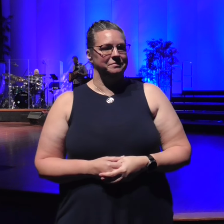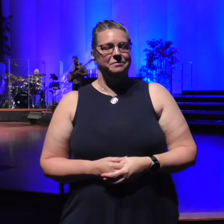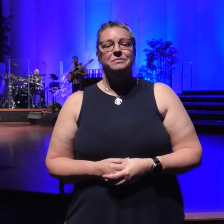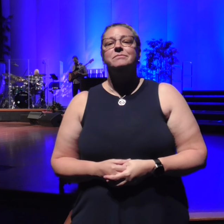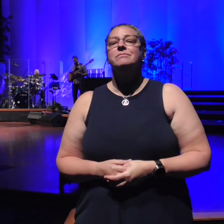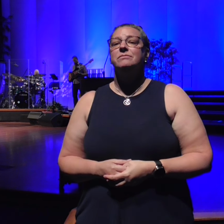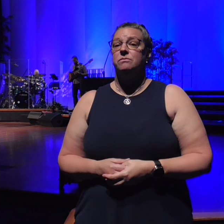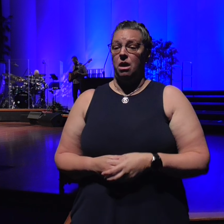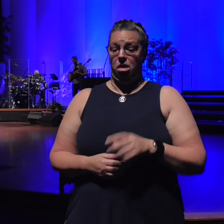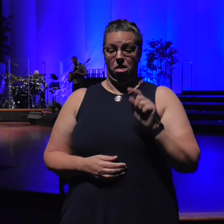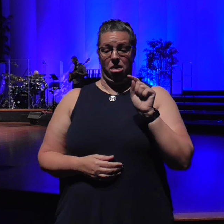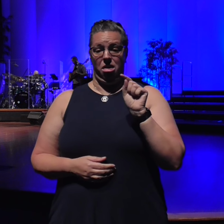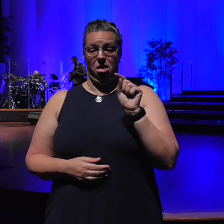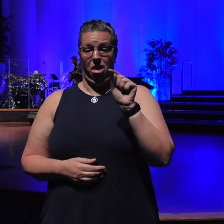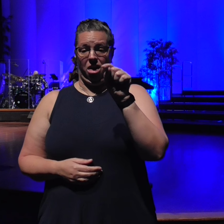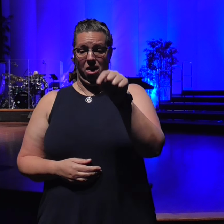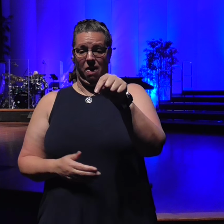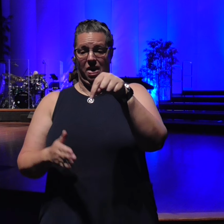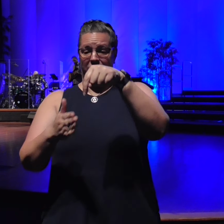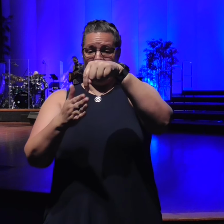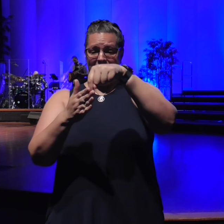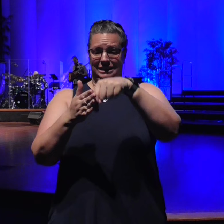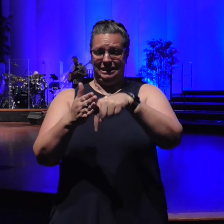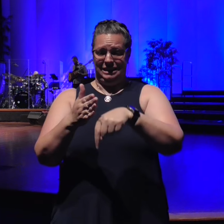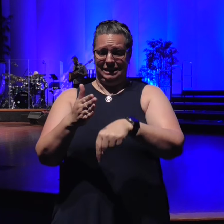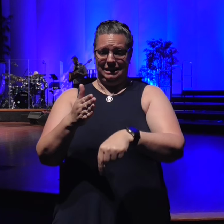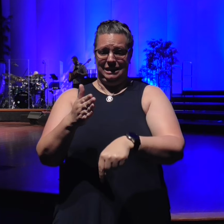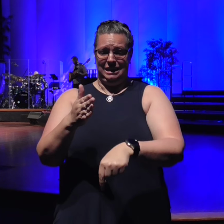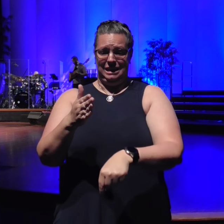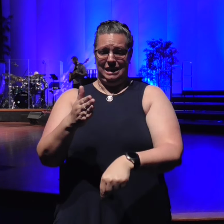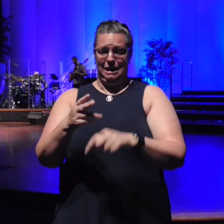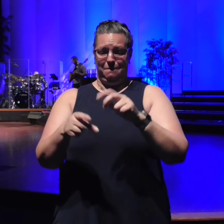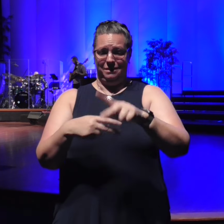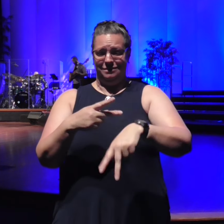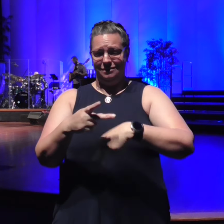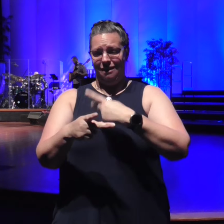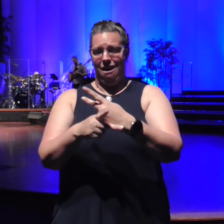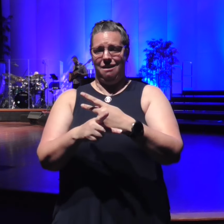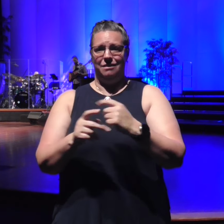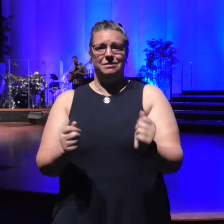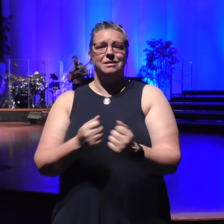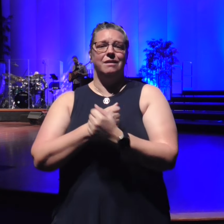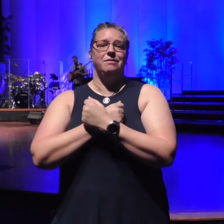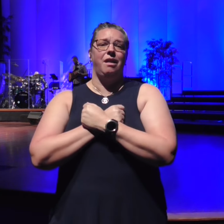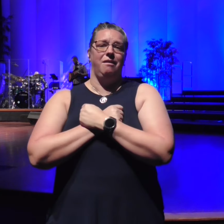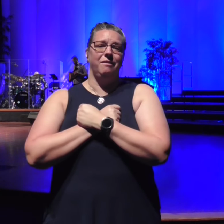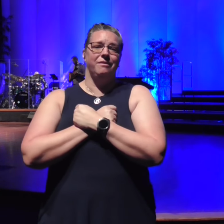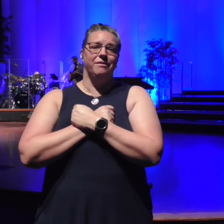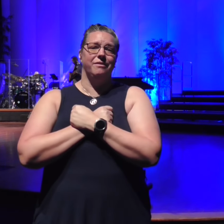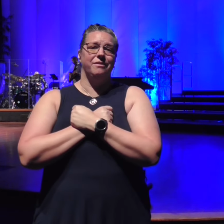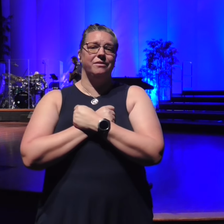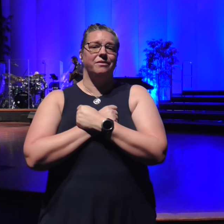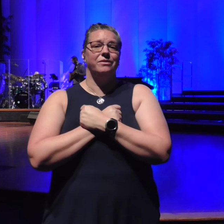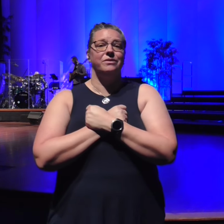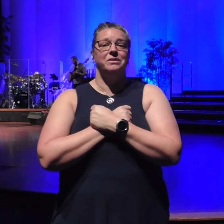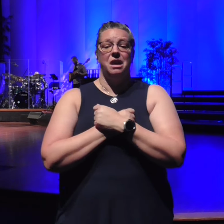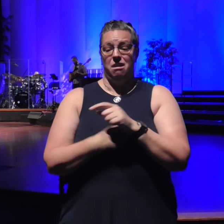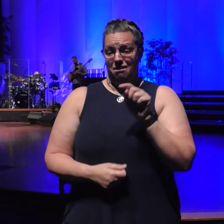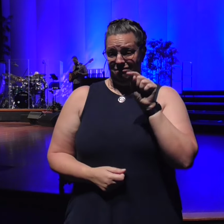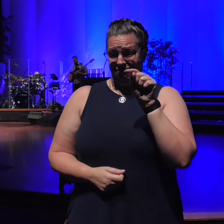to the deepest kind of love, to